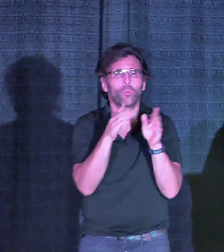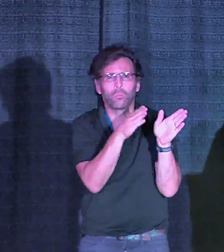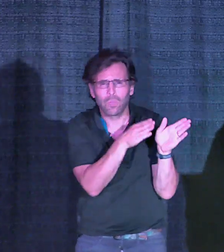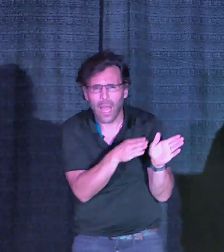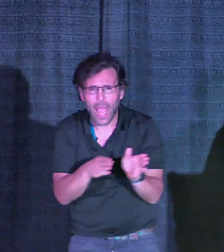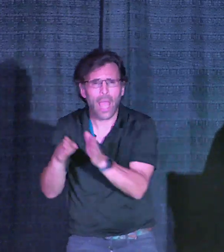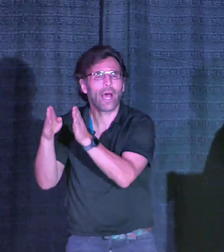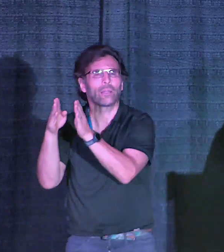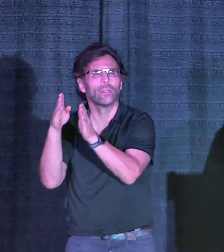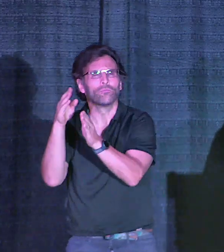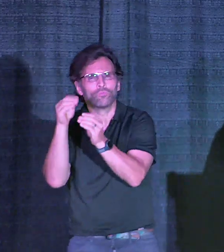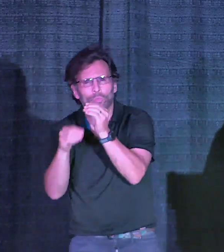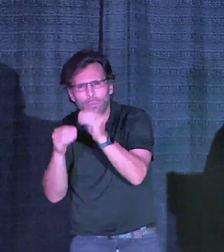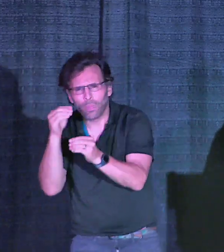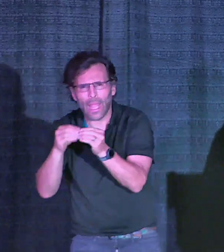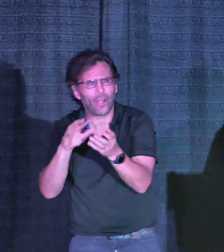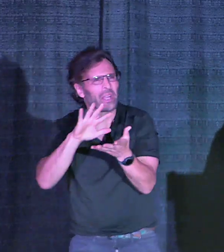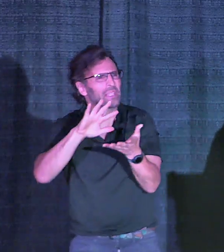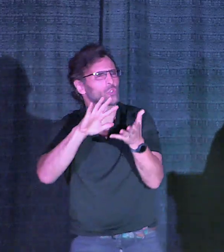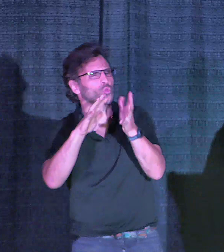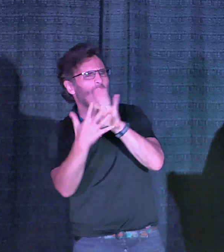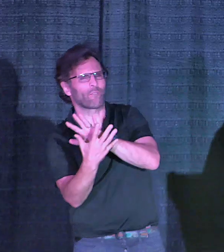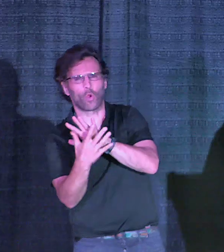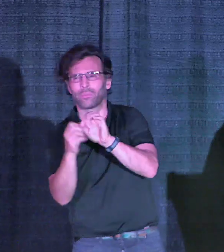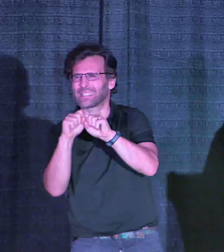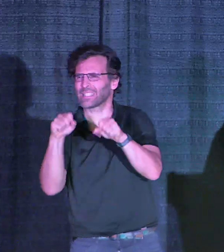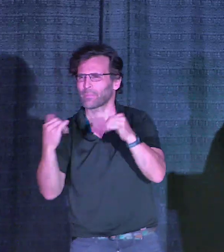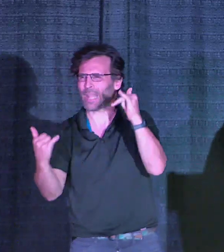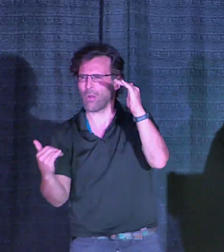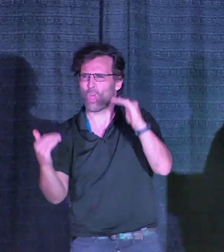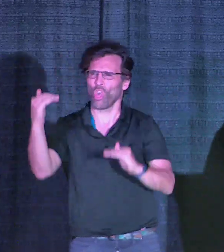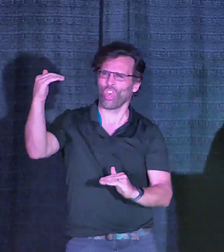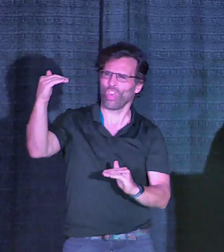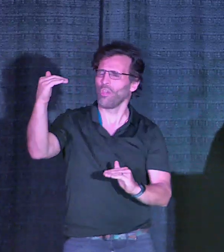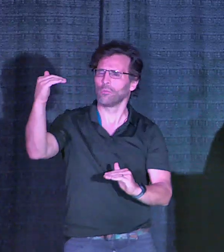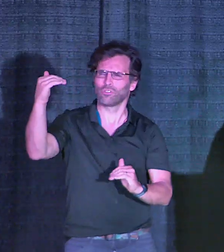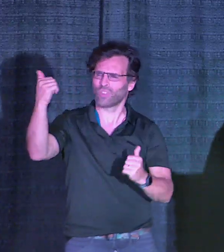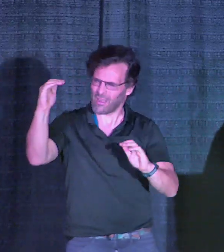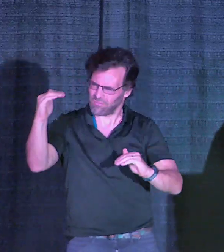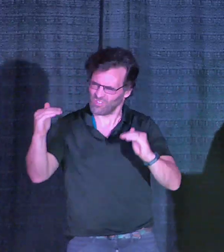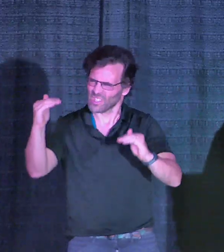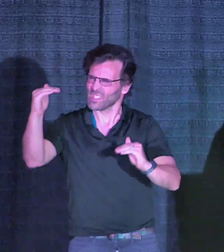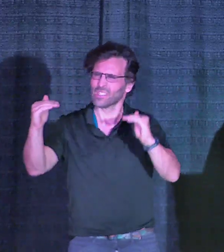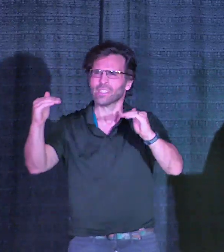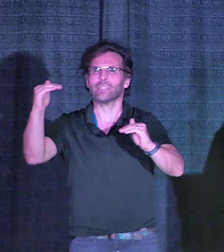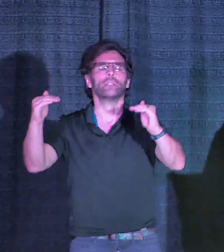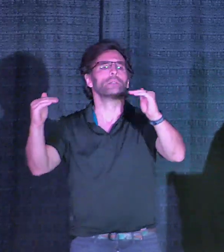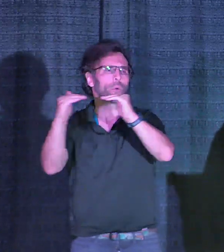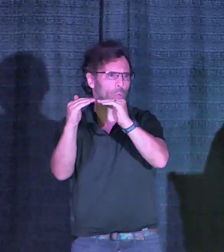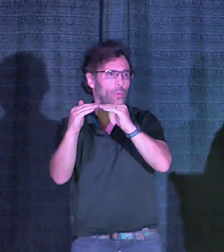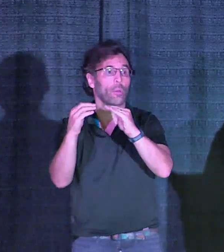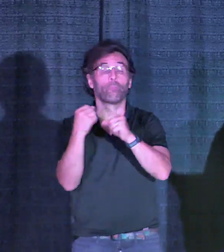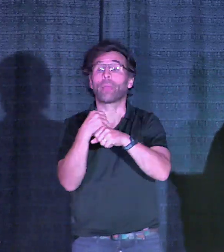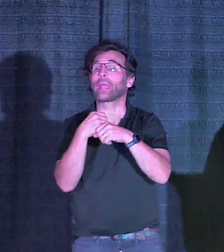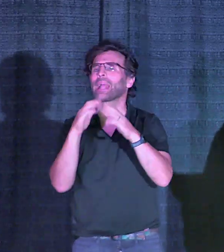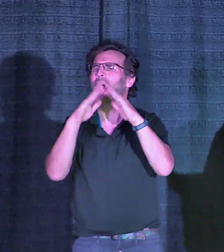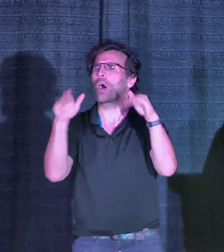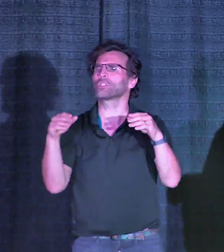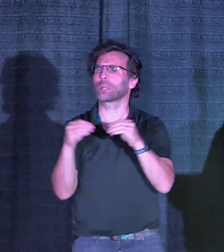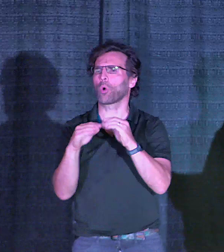repair and transform unjust systems that have caused and perpetuate housing instability, and